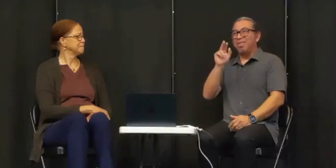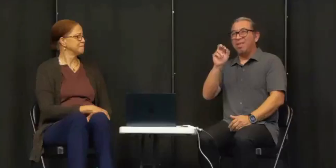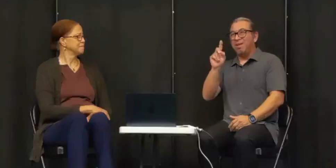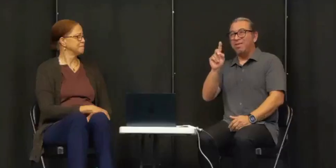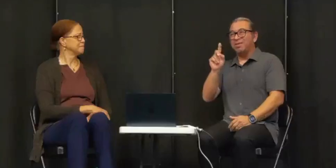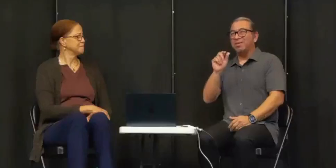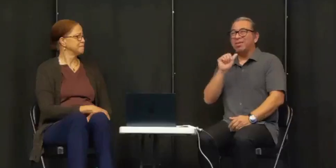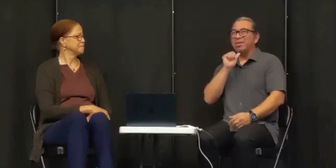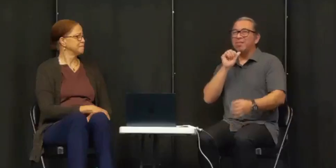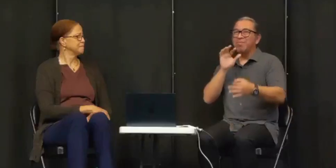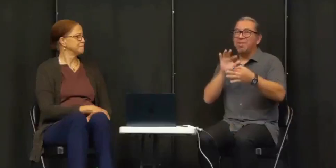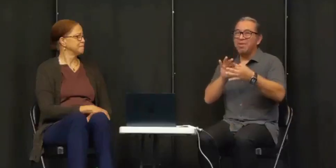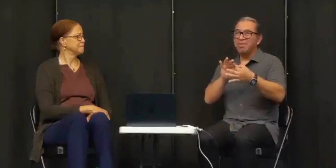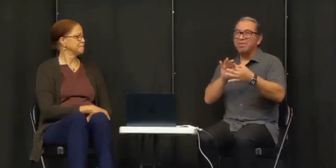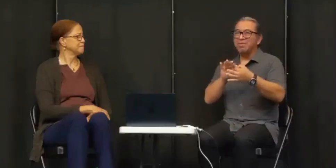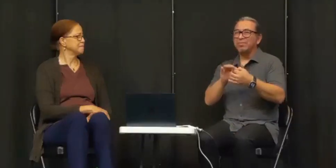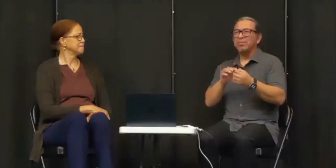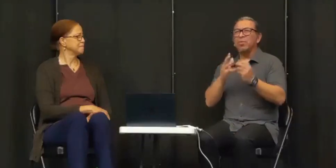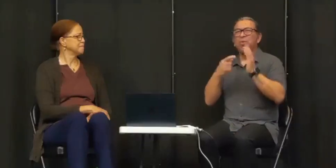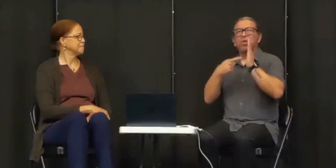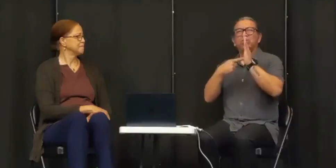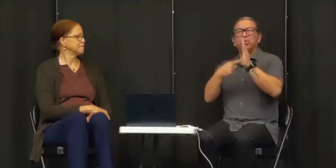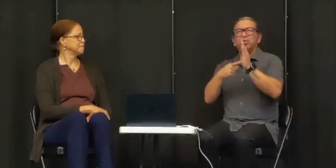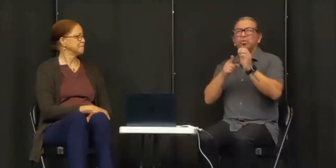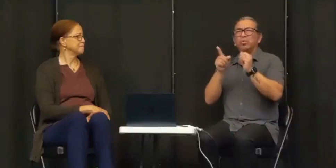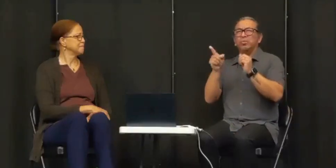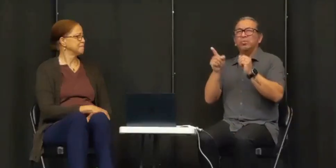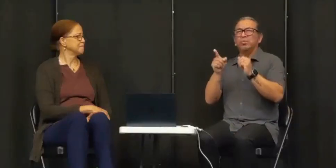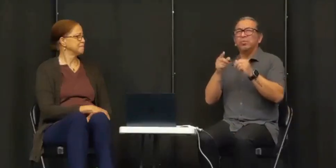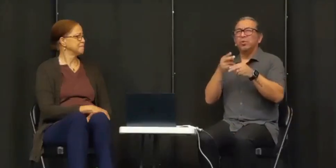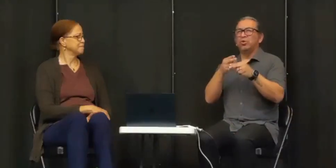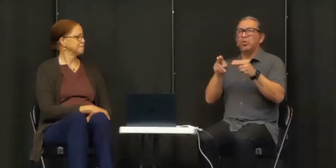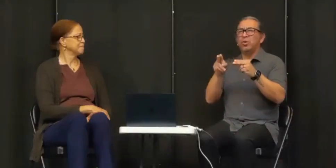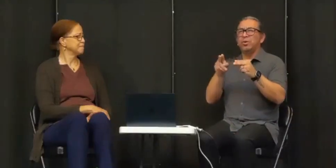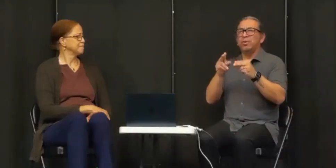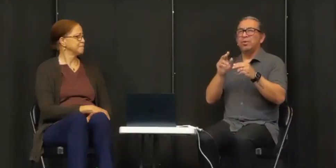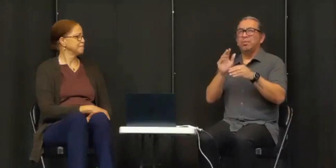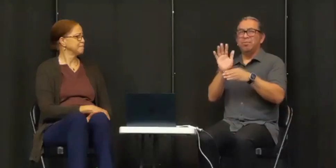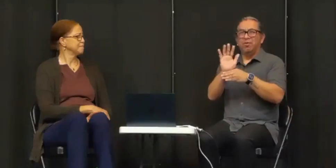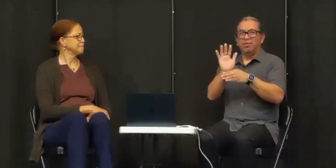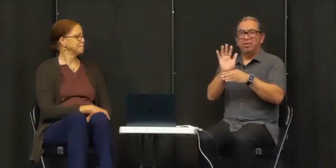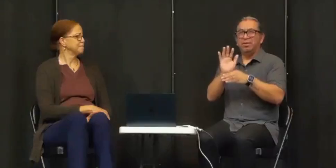feelings of loneliness, unloved, not connected.